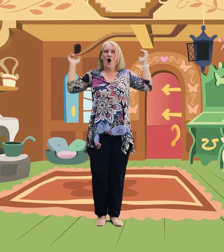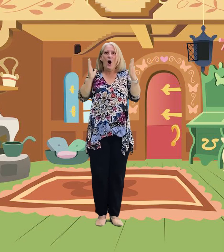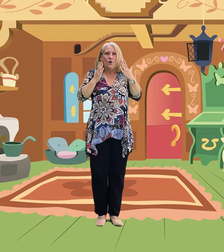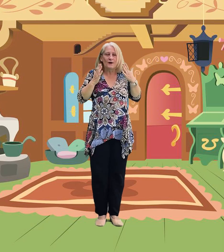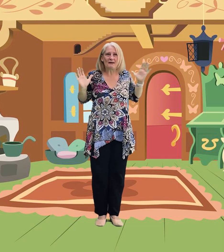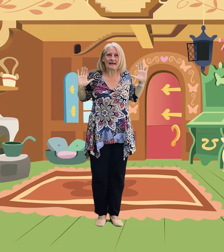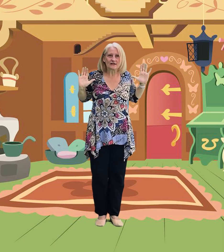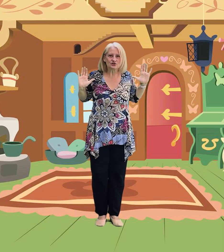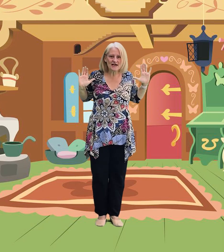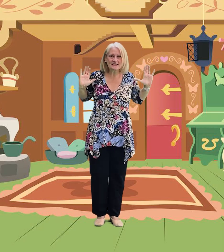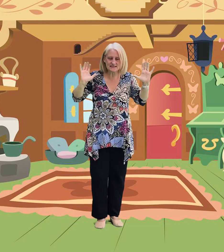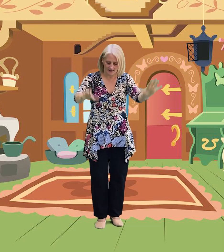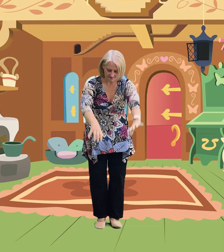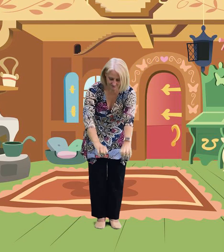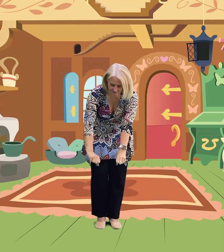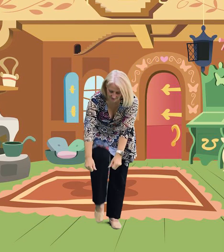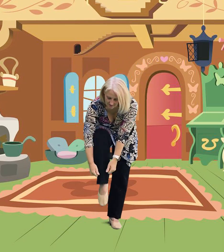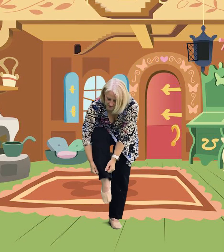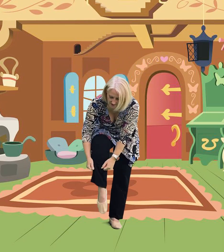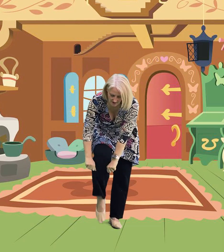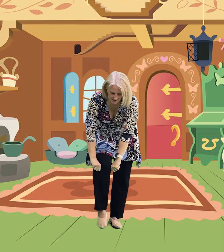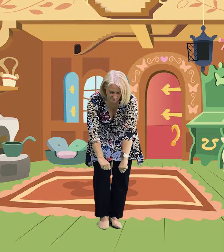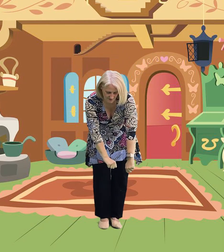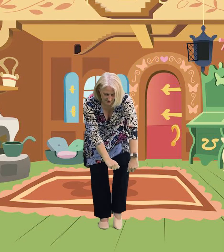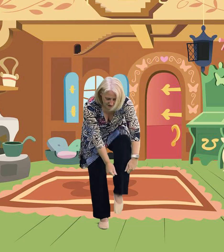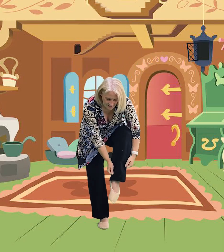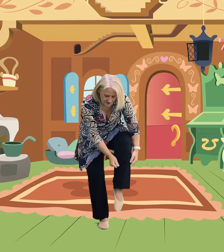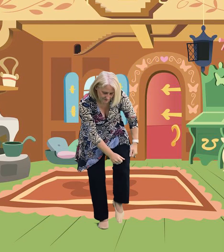Oh, we better get dressed. Put our things on.